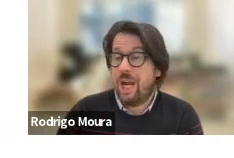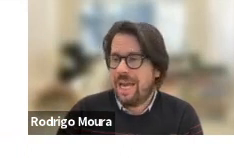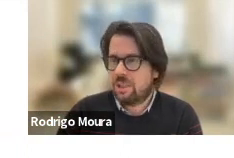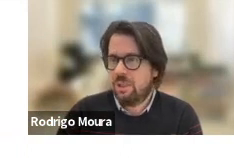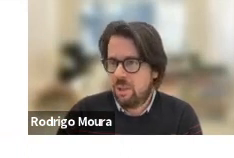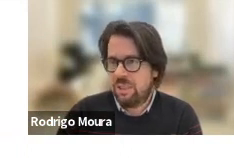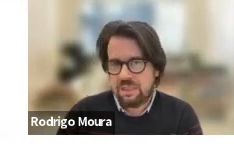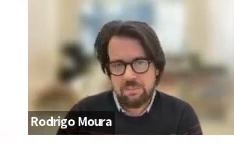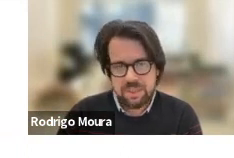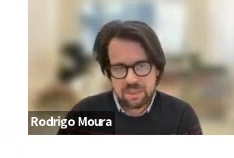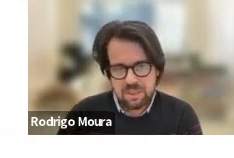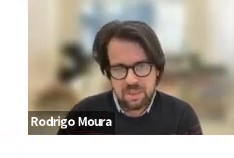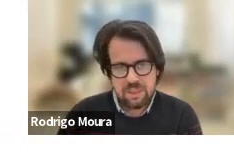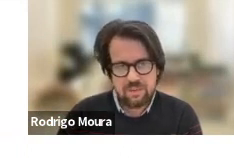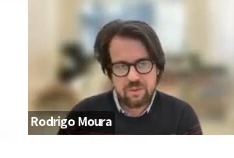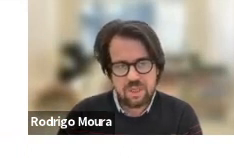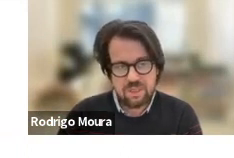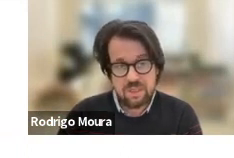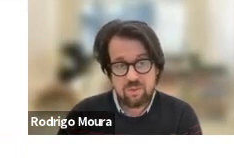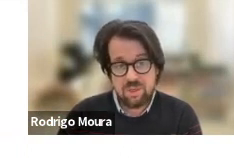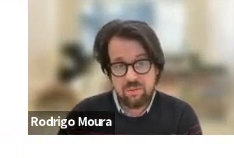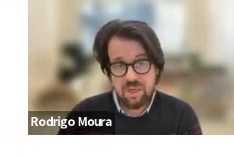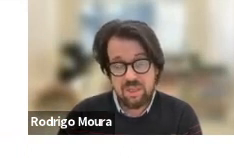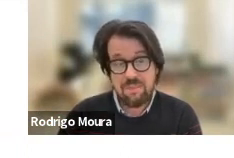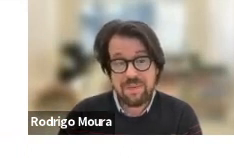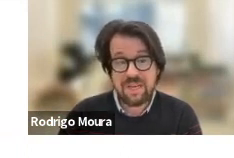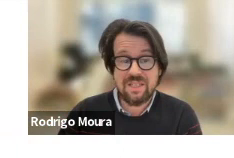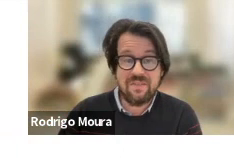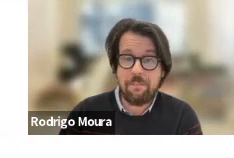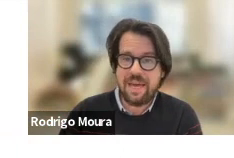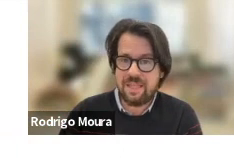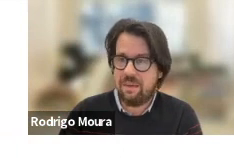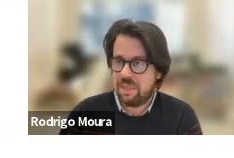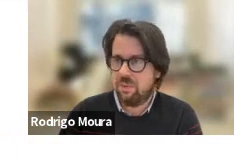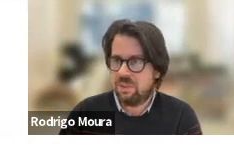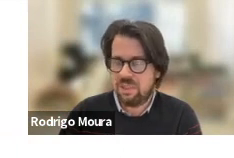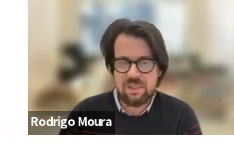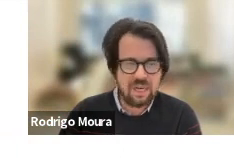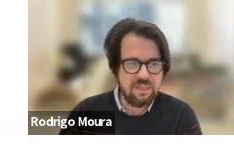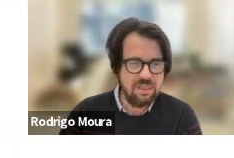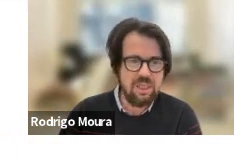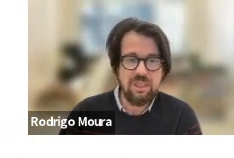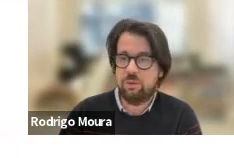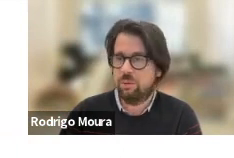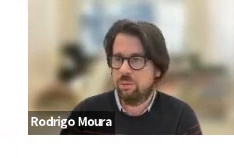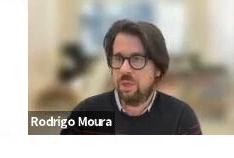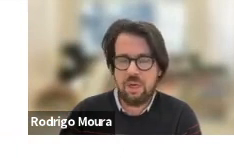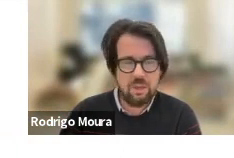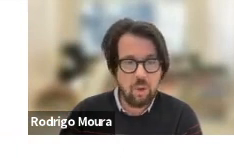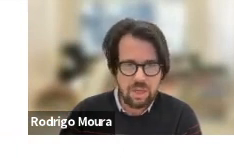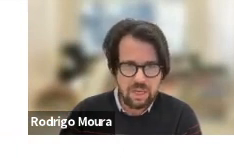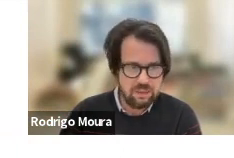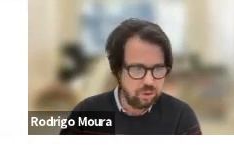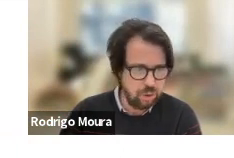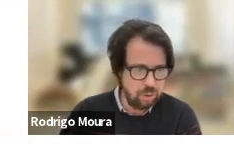a collection-only exhibition in the year of 2021. And because of the pandemic, we changed that idea into